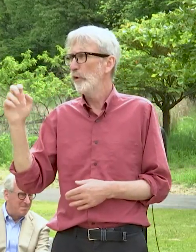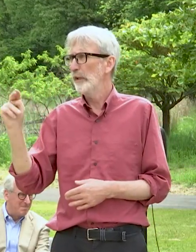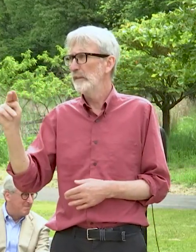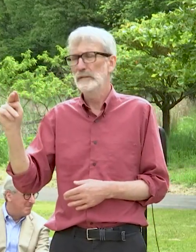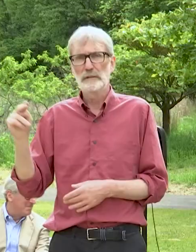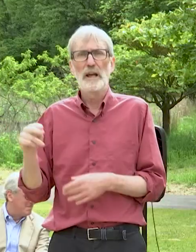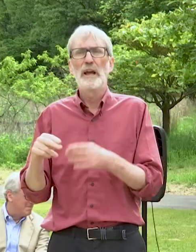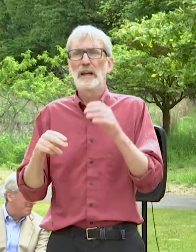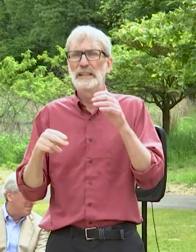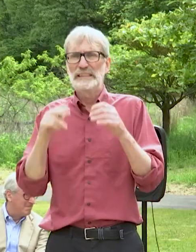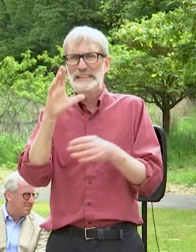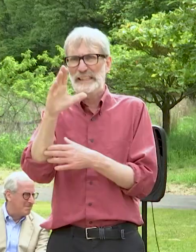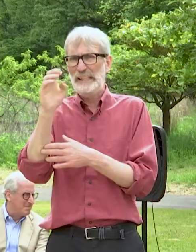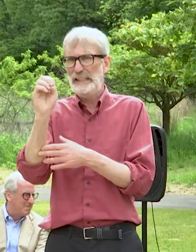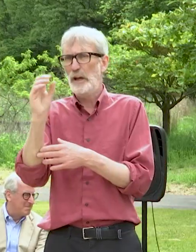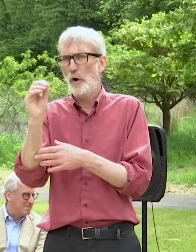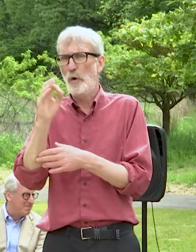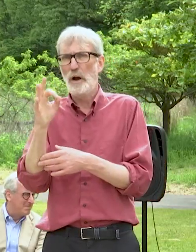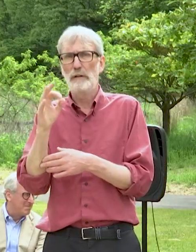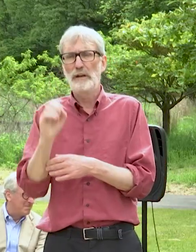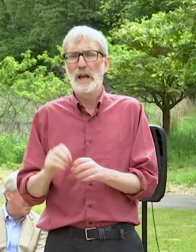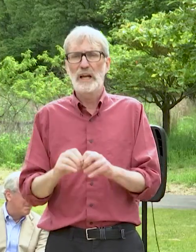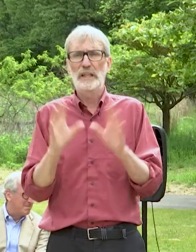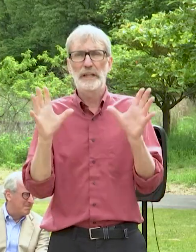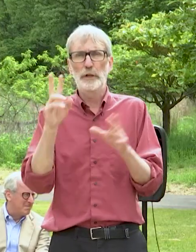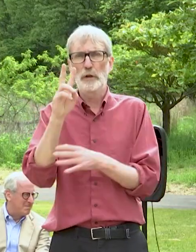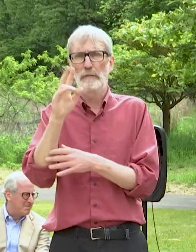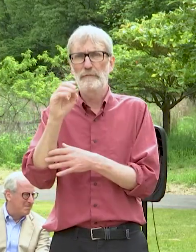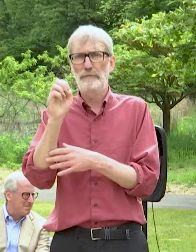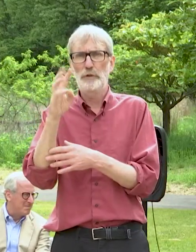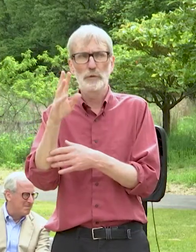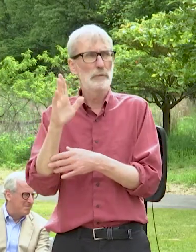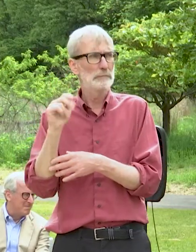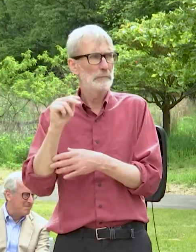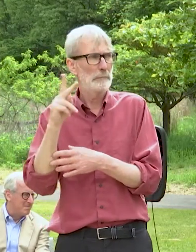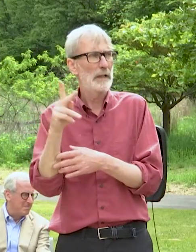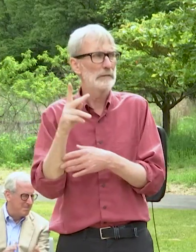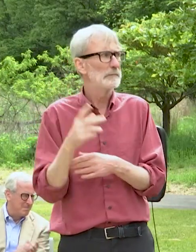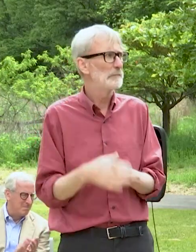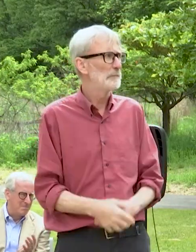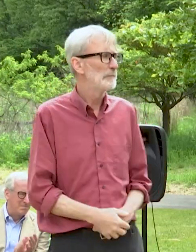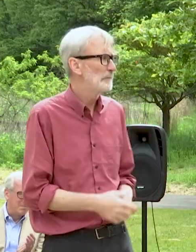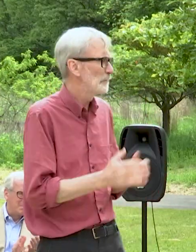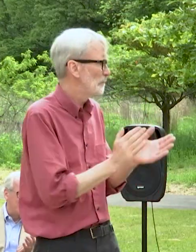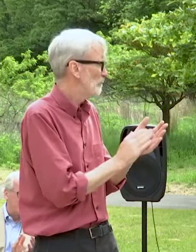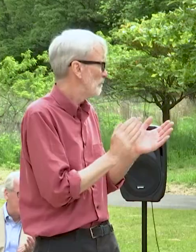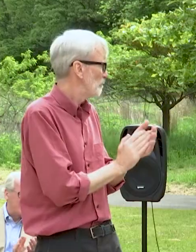has been instrumental in that part of the project as well. Thank you.